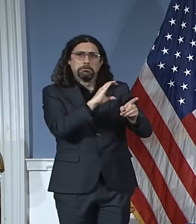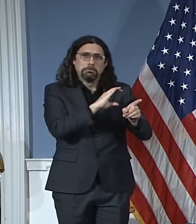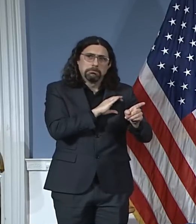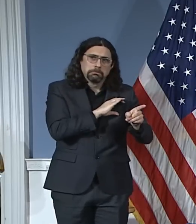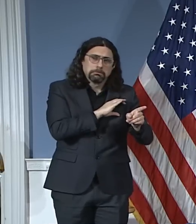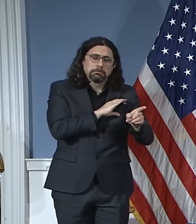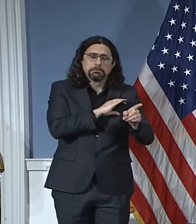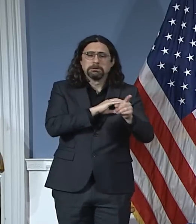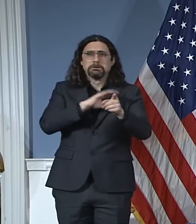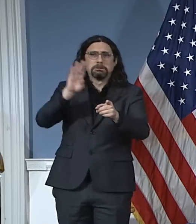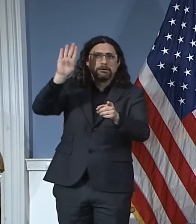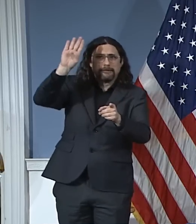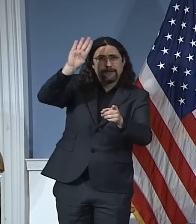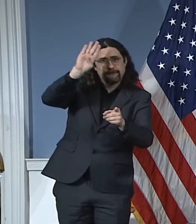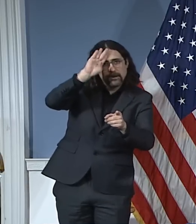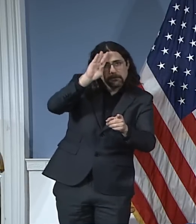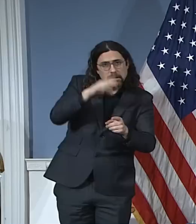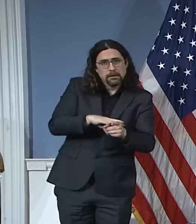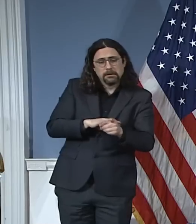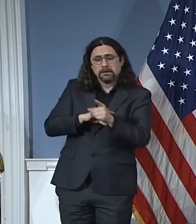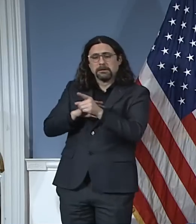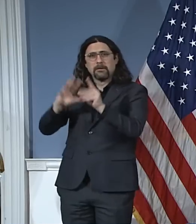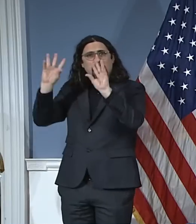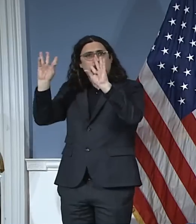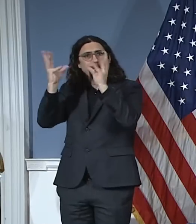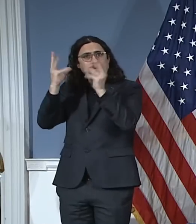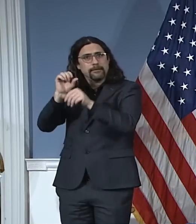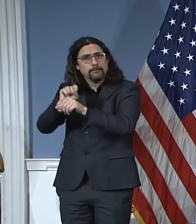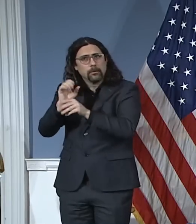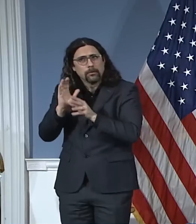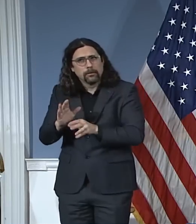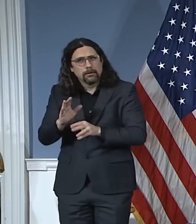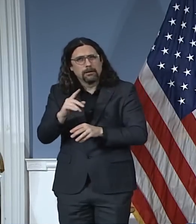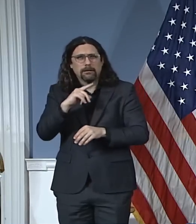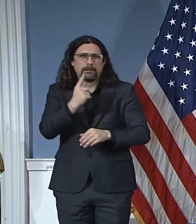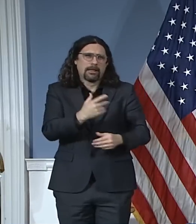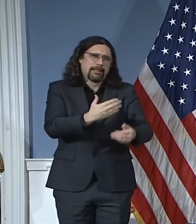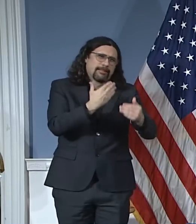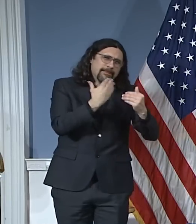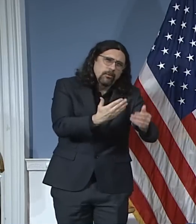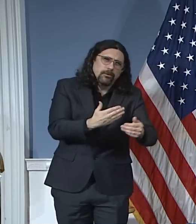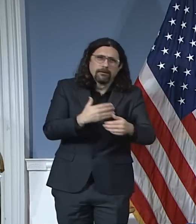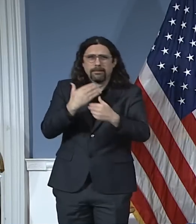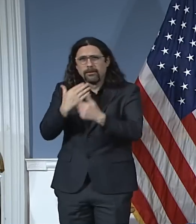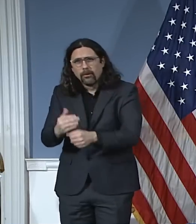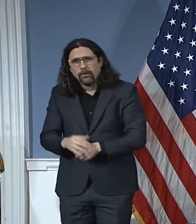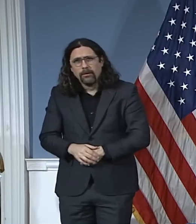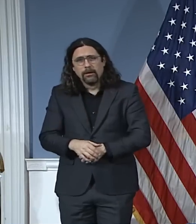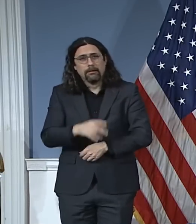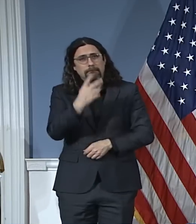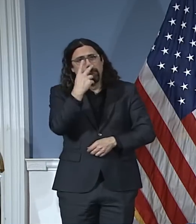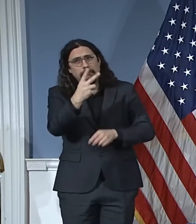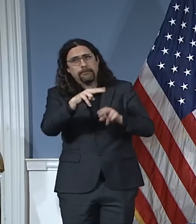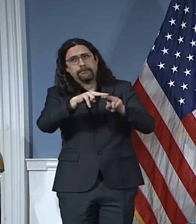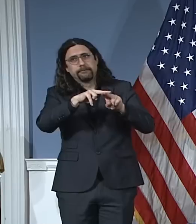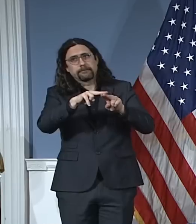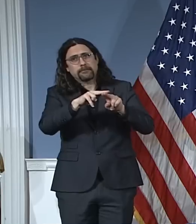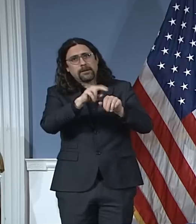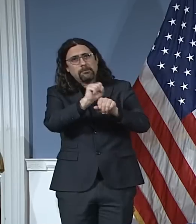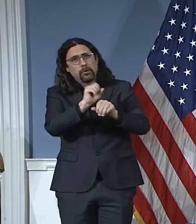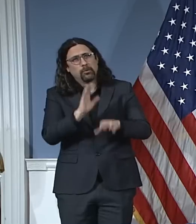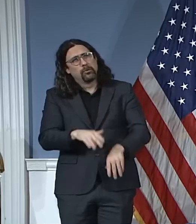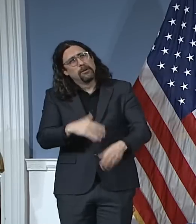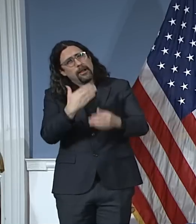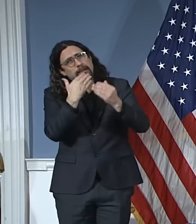thank them. Thank the transit workers, thank the healthcare workers, thank those educators who are going to be